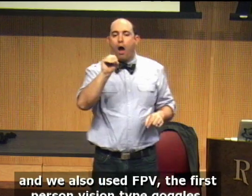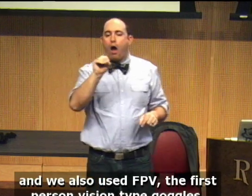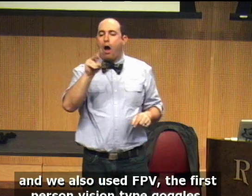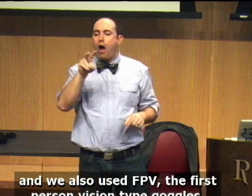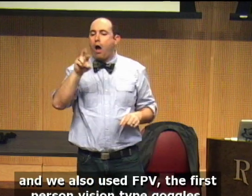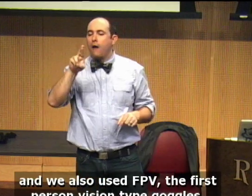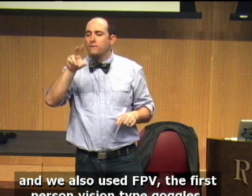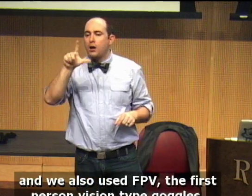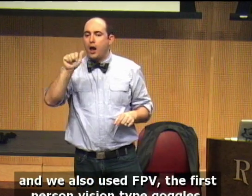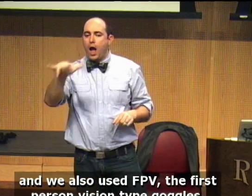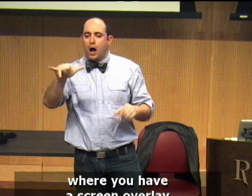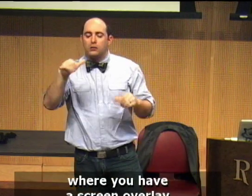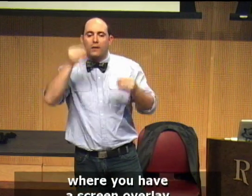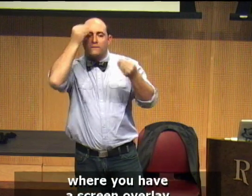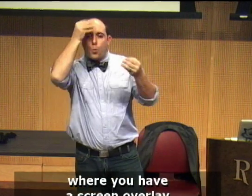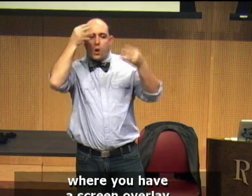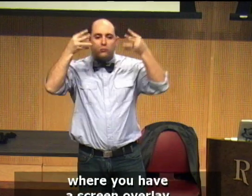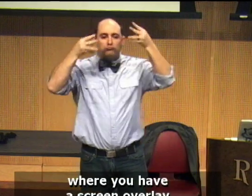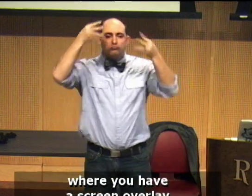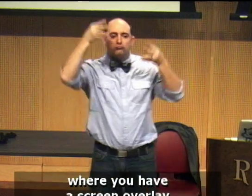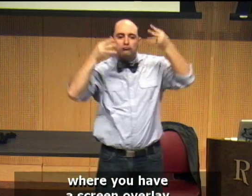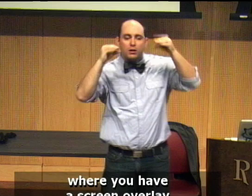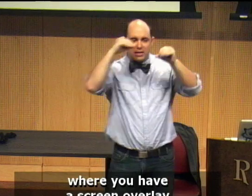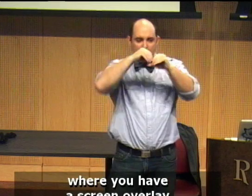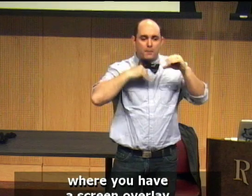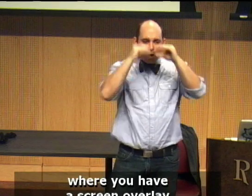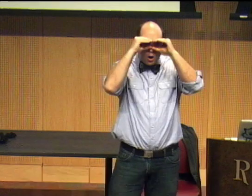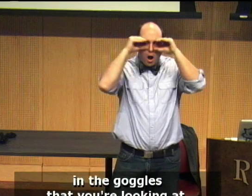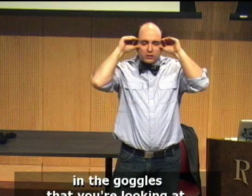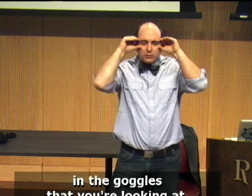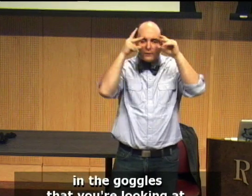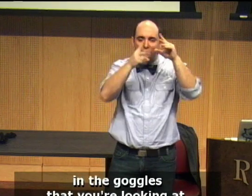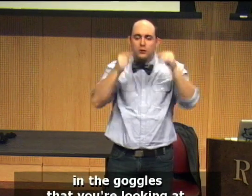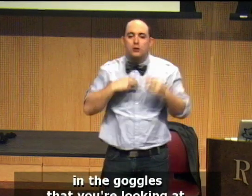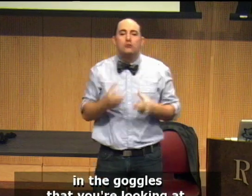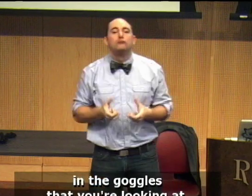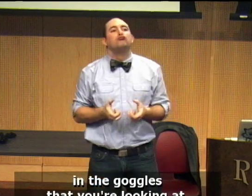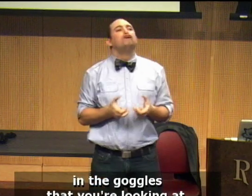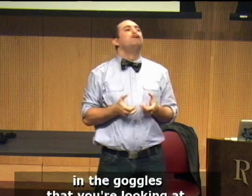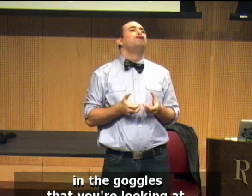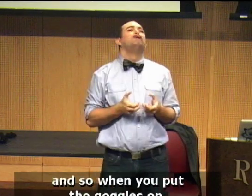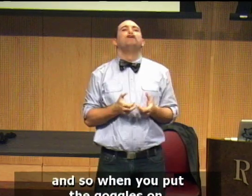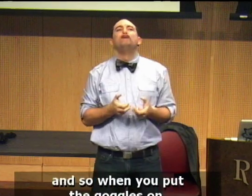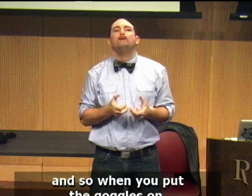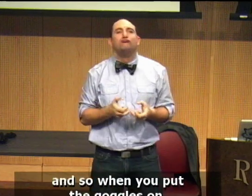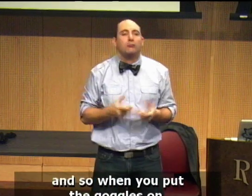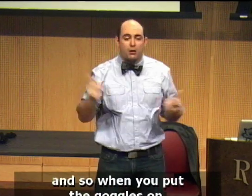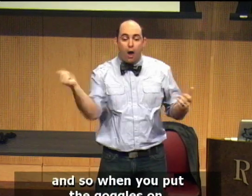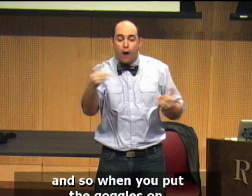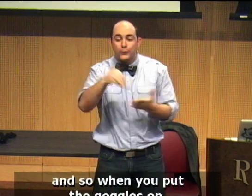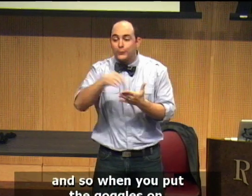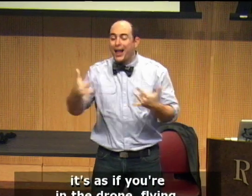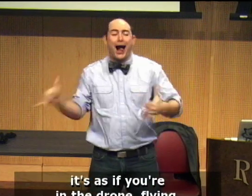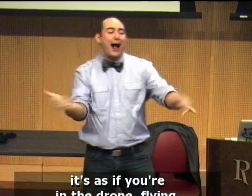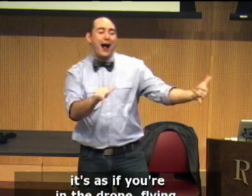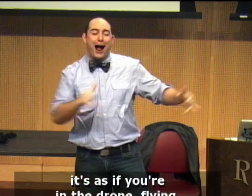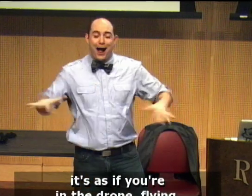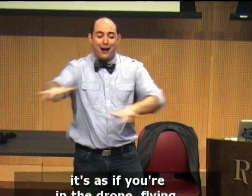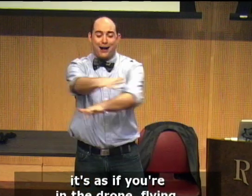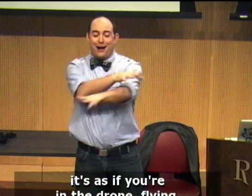type goggles, where you have a screen overlay in the goggles that you're looking at. And so when you put the goggles on, it's as if you're in the